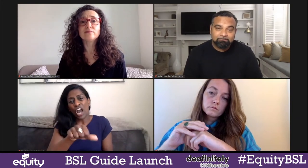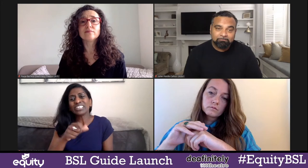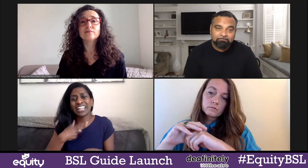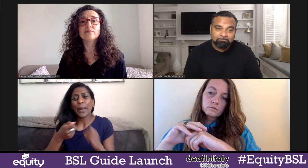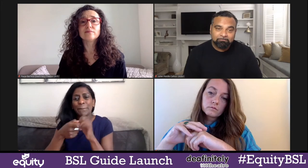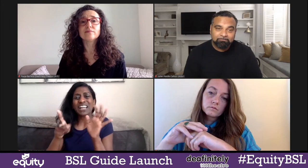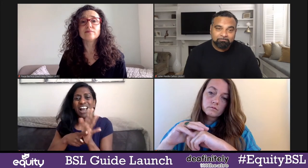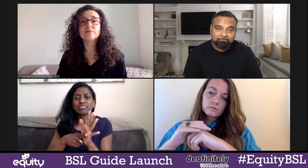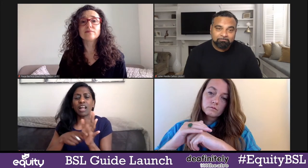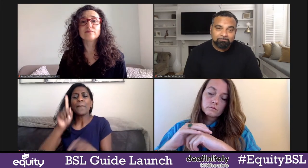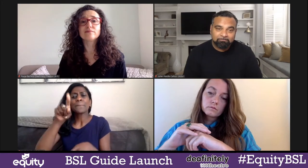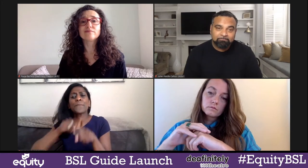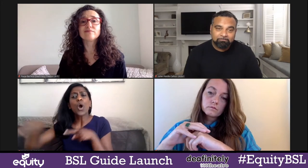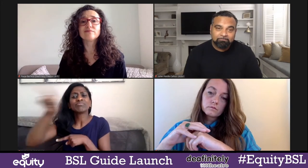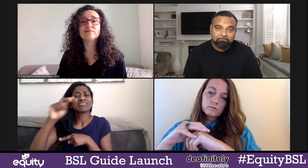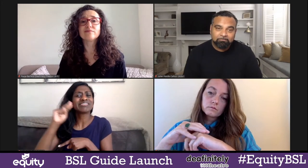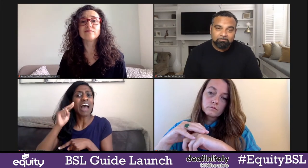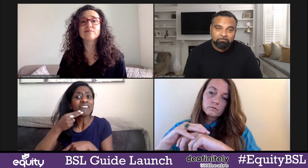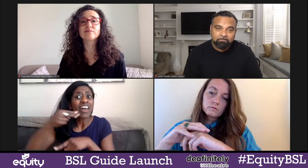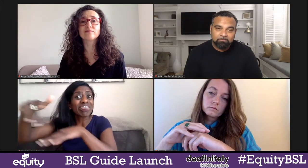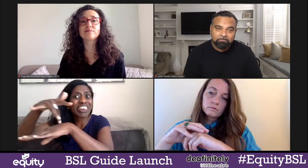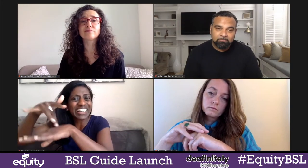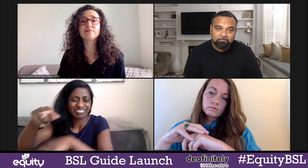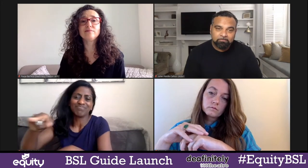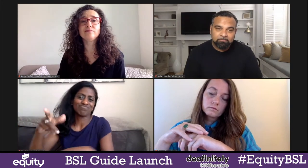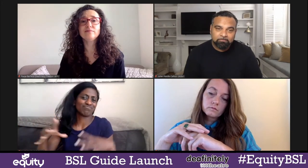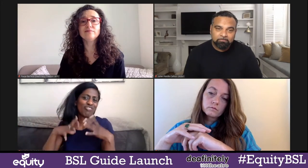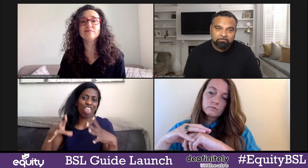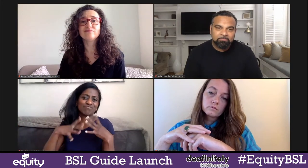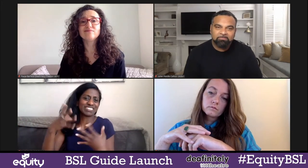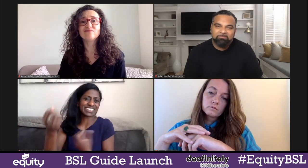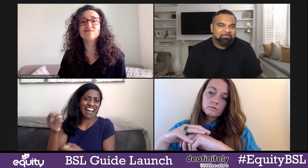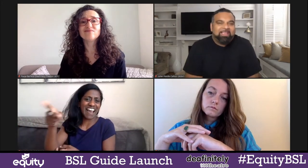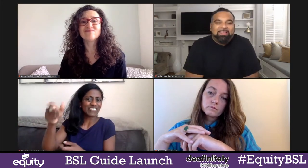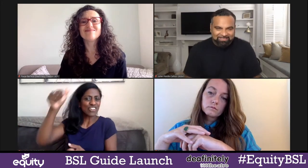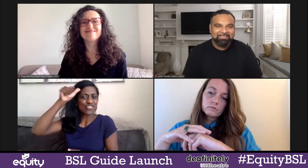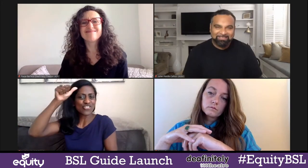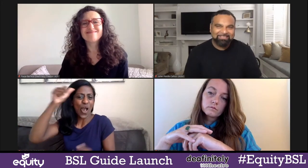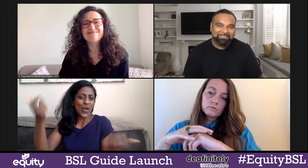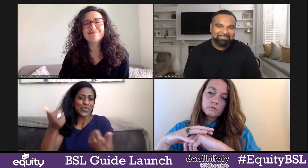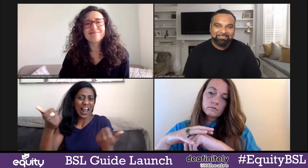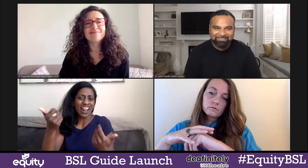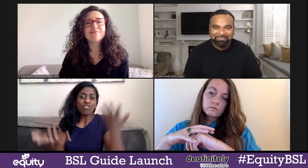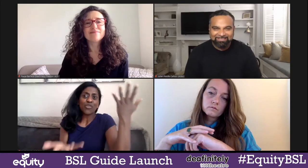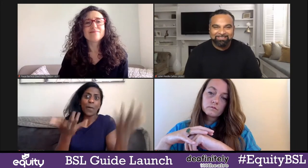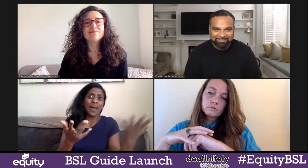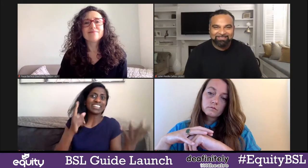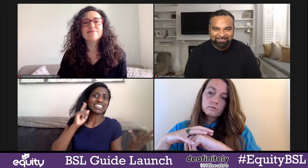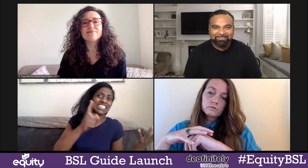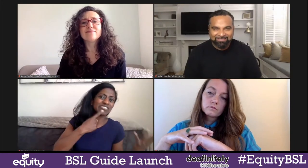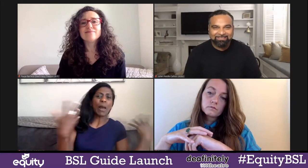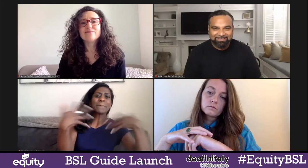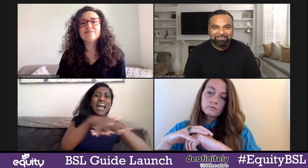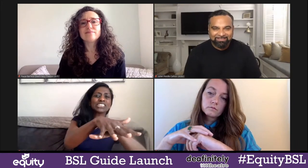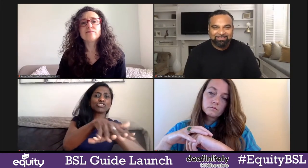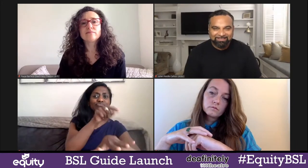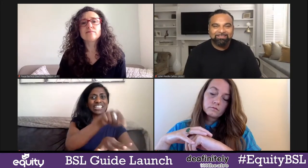experience. They seemed prepared. But in most deaf-led theatres, they know who should be in the